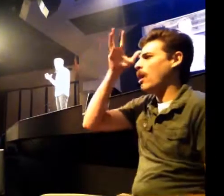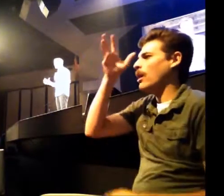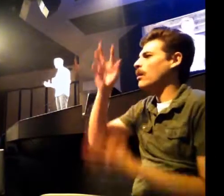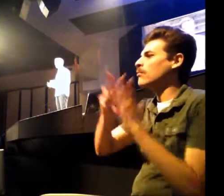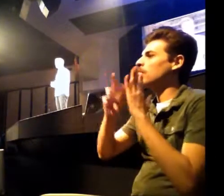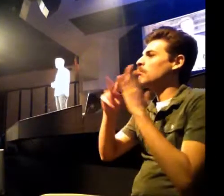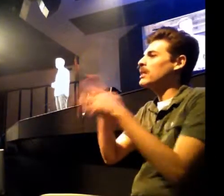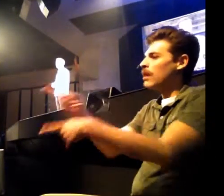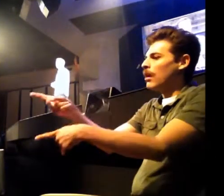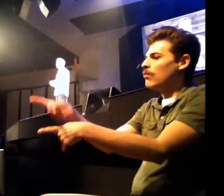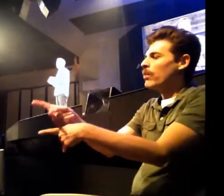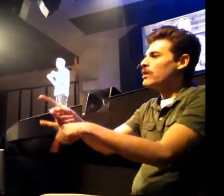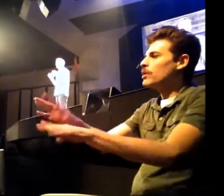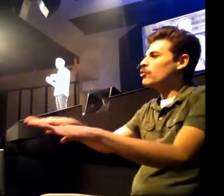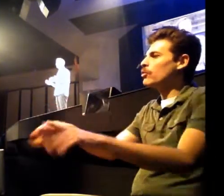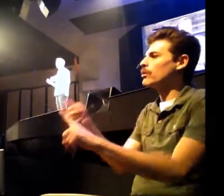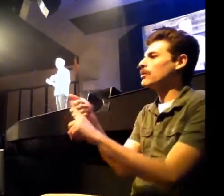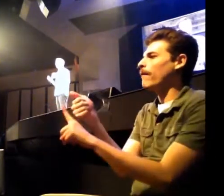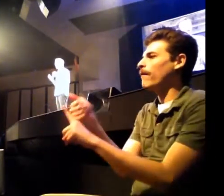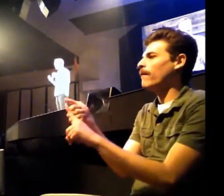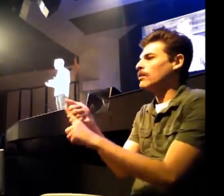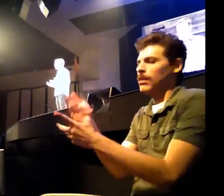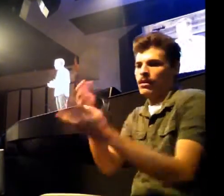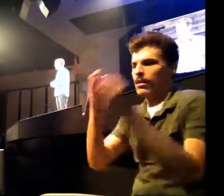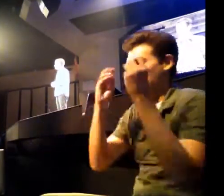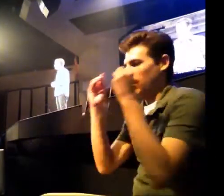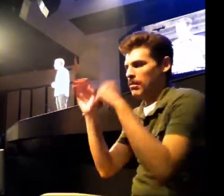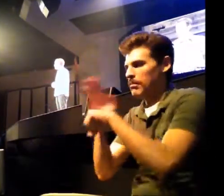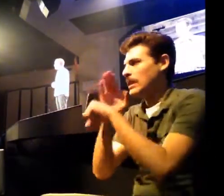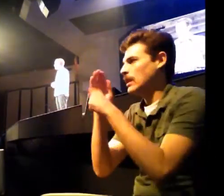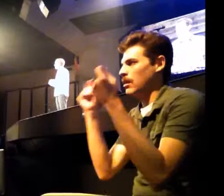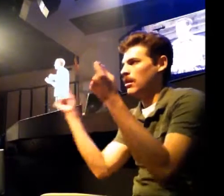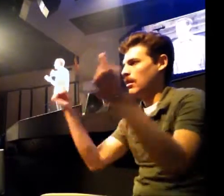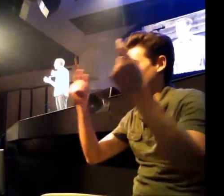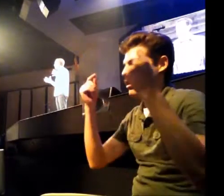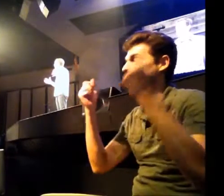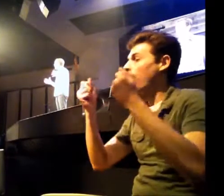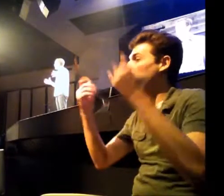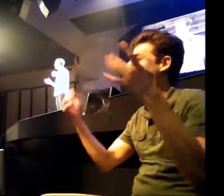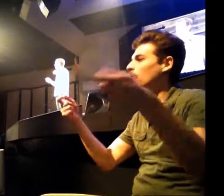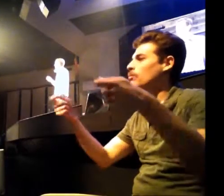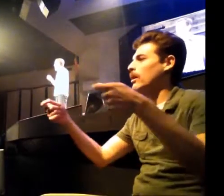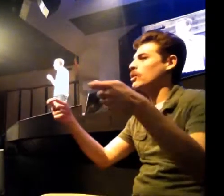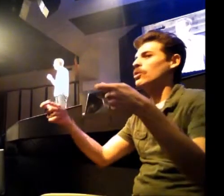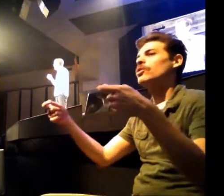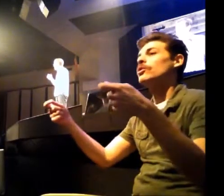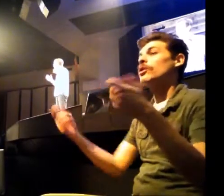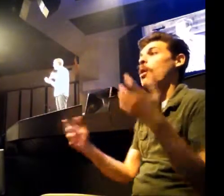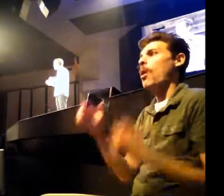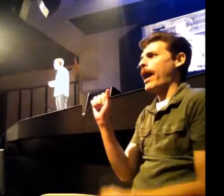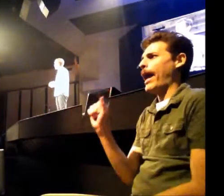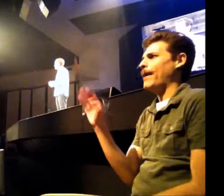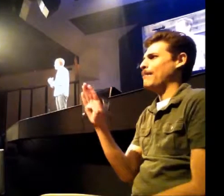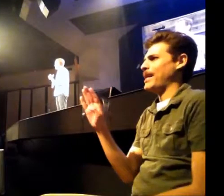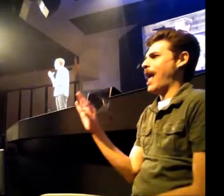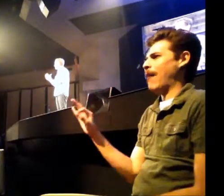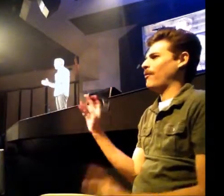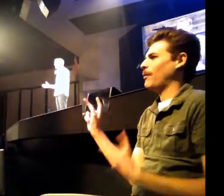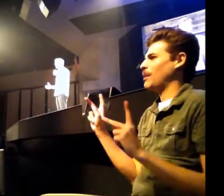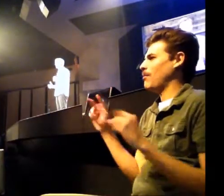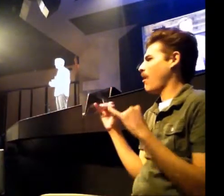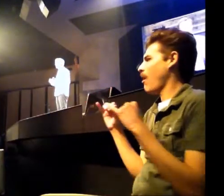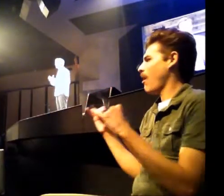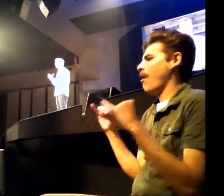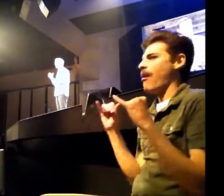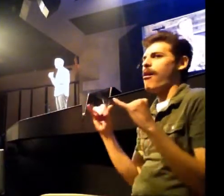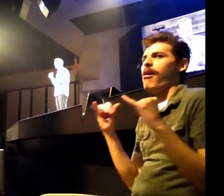kids that you're doing it by yourself. Wouldn't it be awesome if you could have an Adult Bible Fellowship, where you could find fellowship, where you could